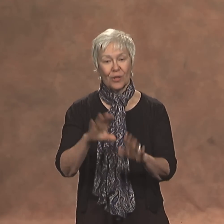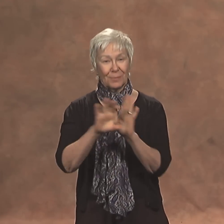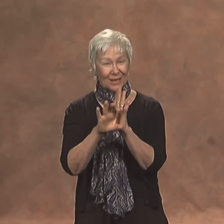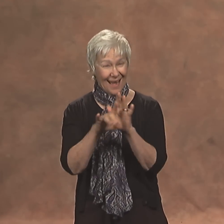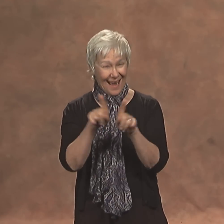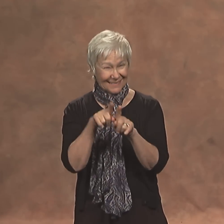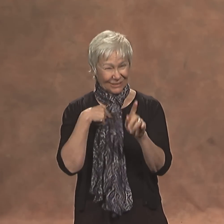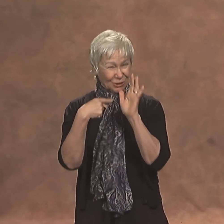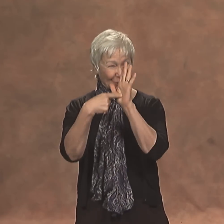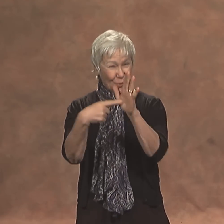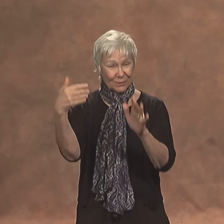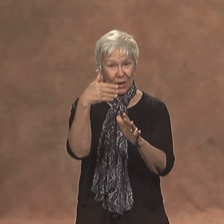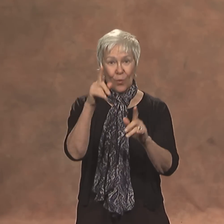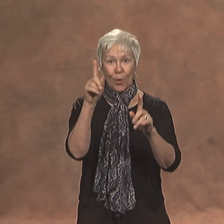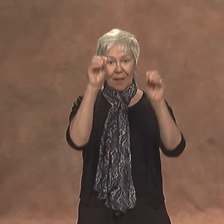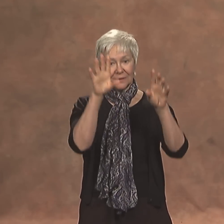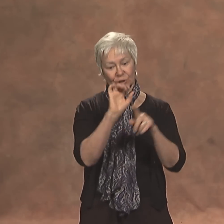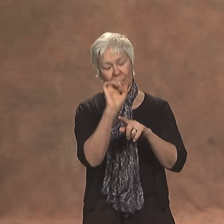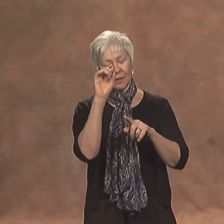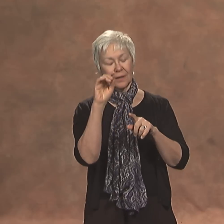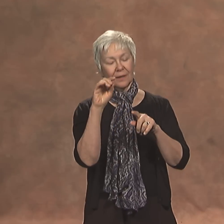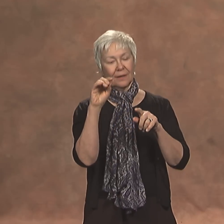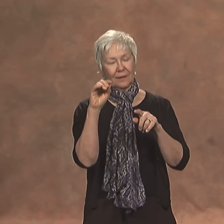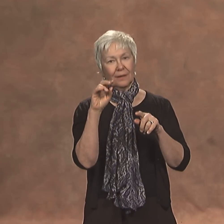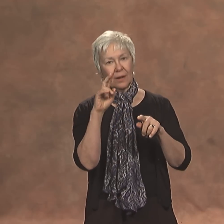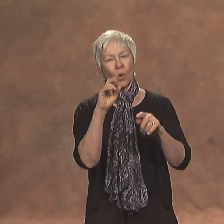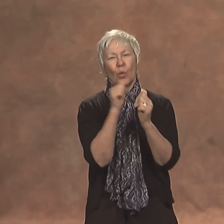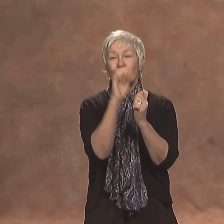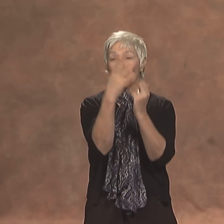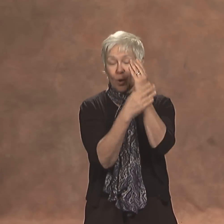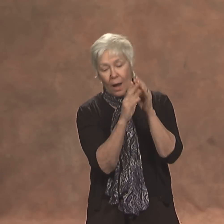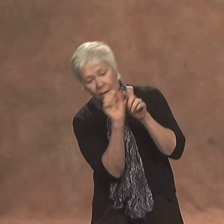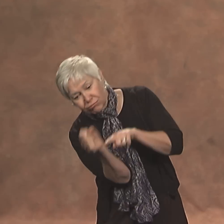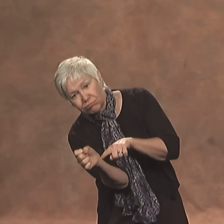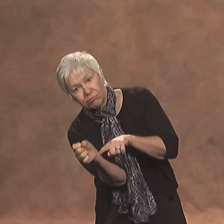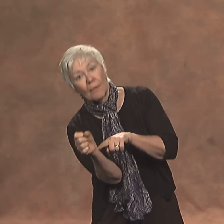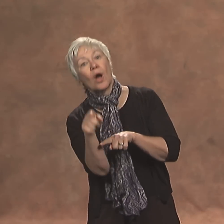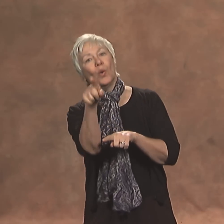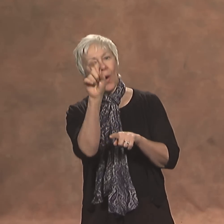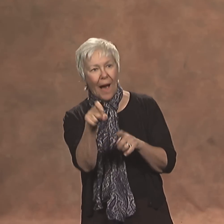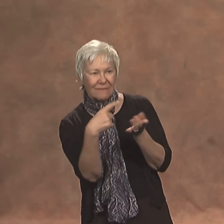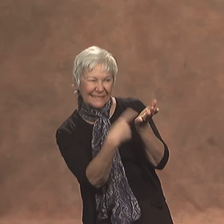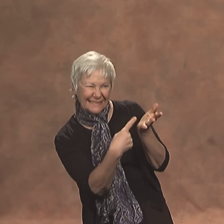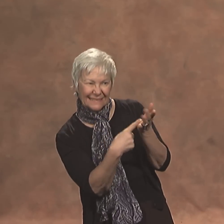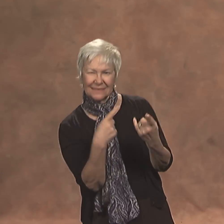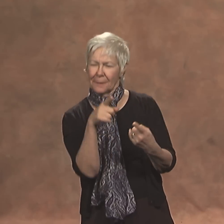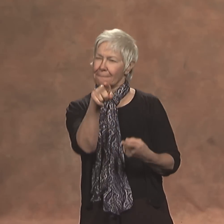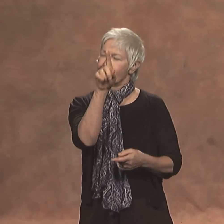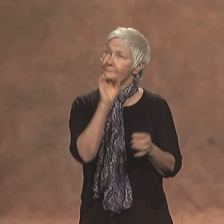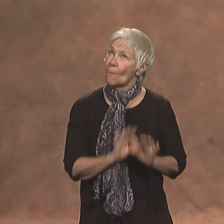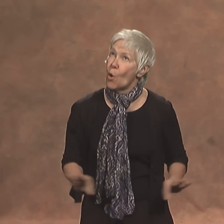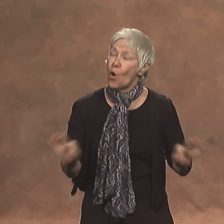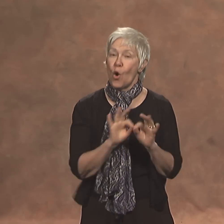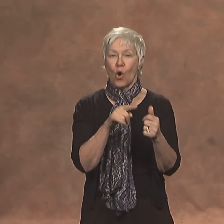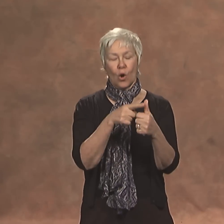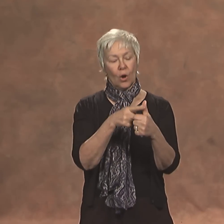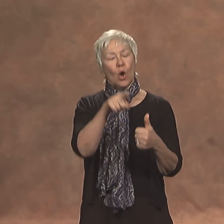be working with experiments, you may want to create a plan with the instructor in terms of how you're going to set yourselves